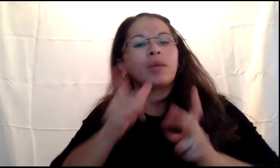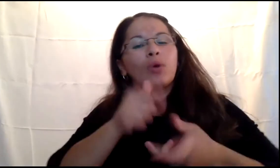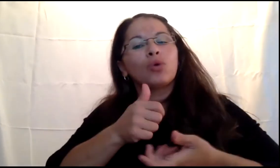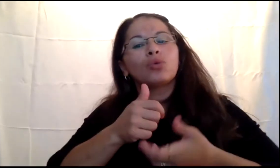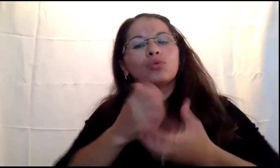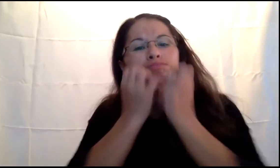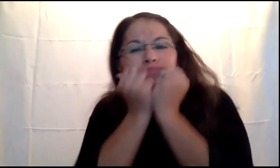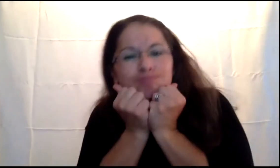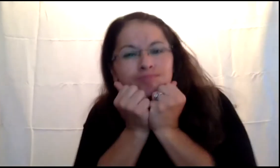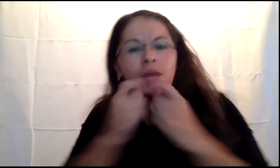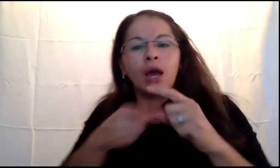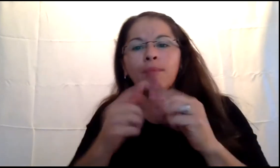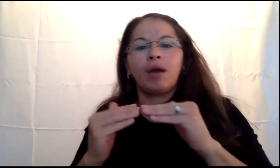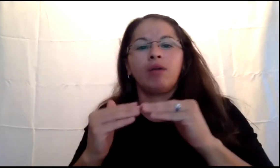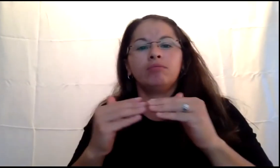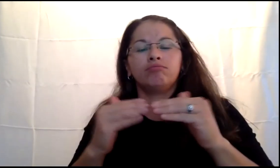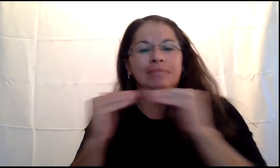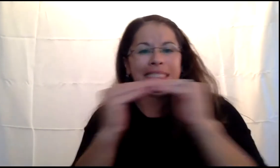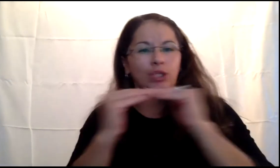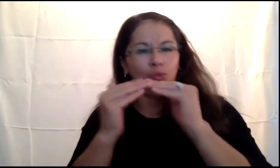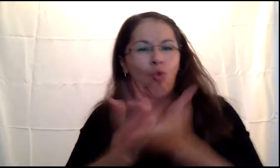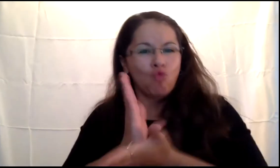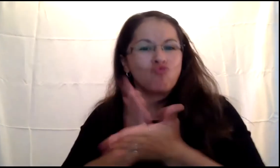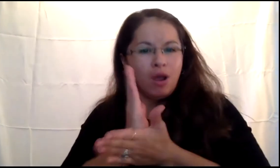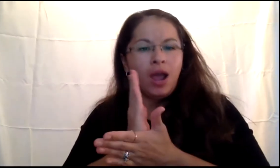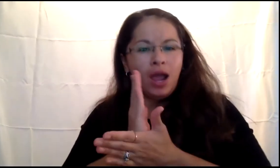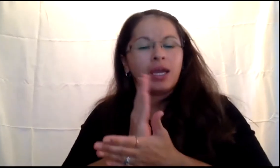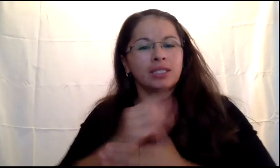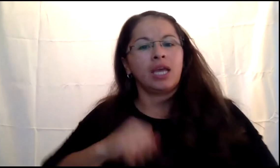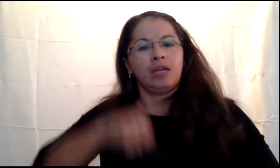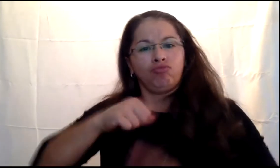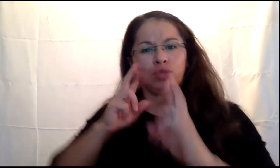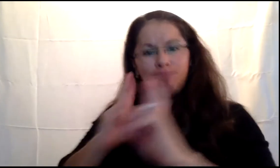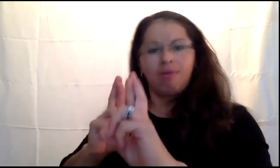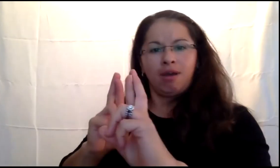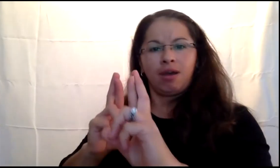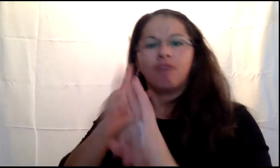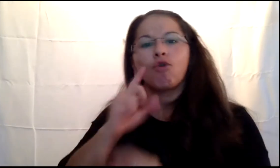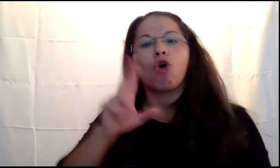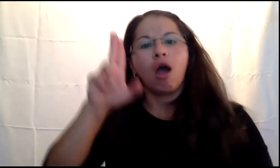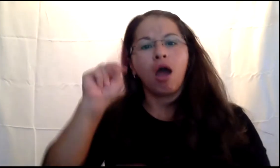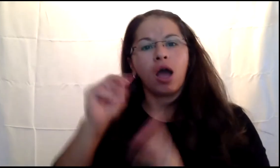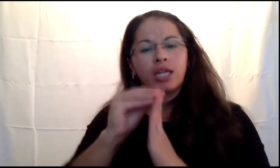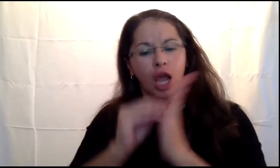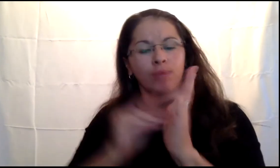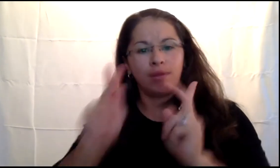and dignity of undocumented folks. And I think you'll find on campuses that are going